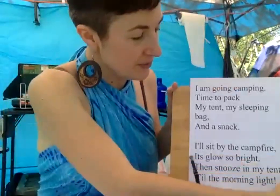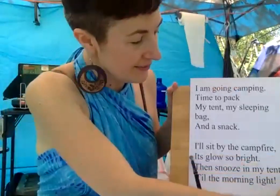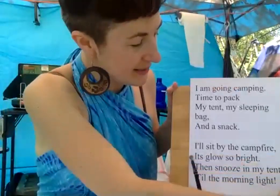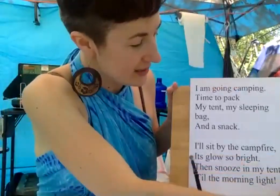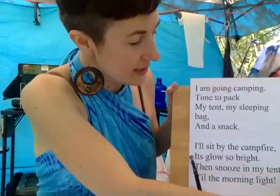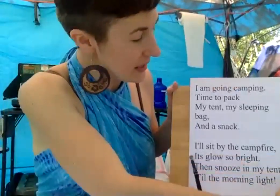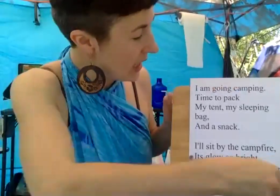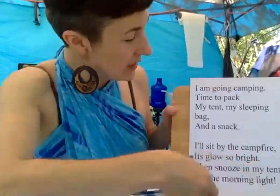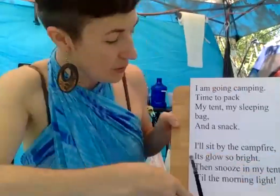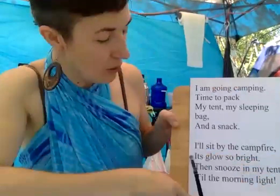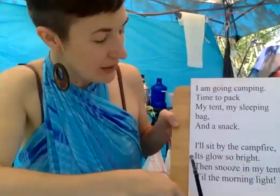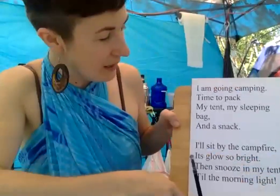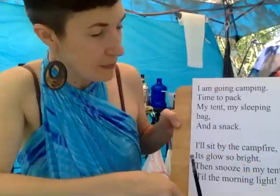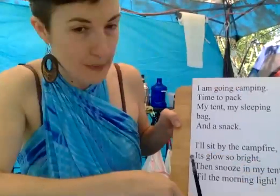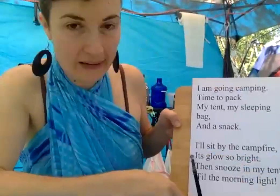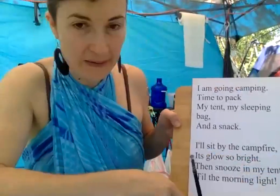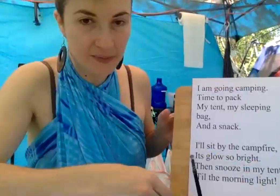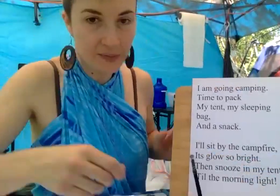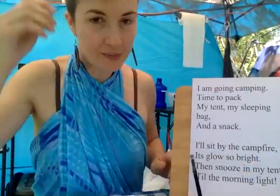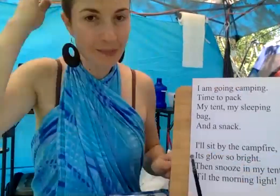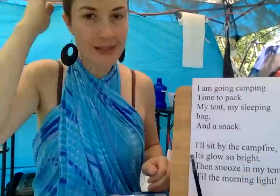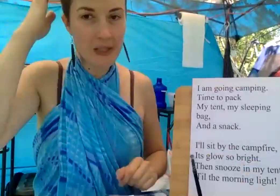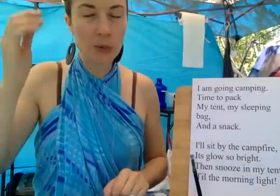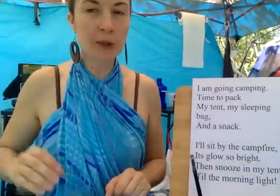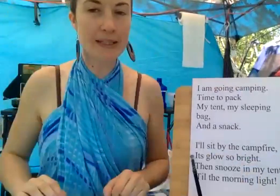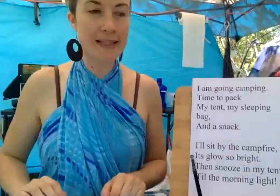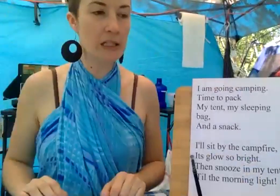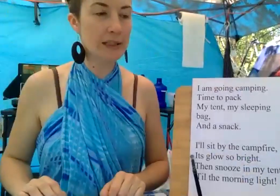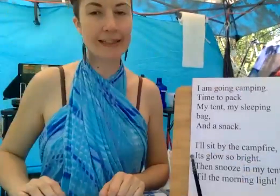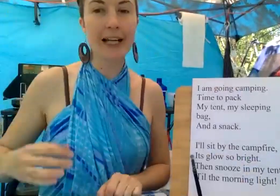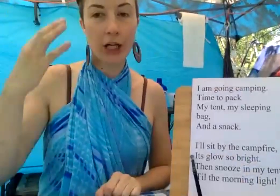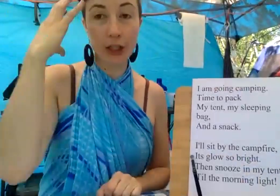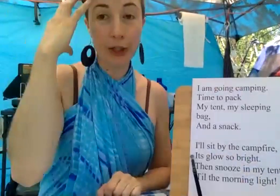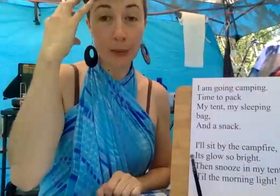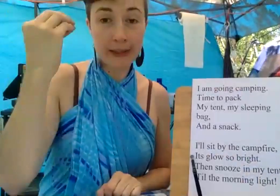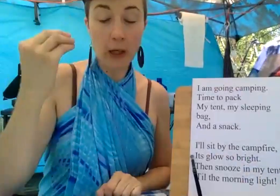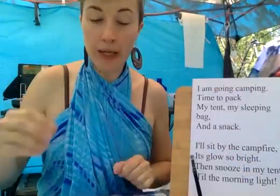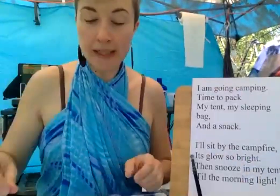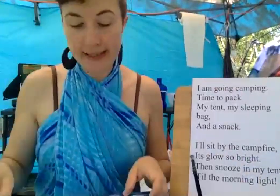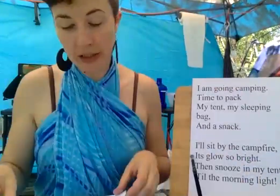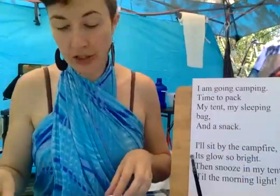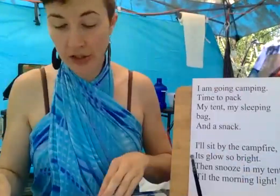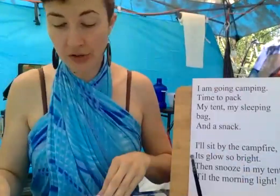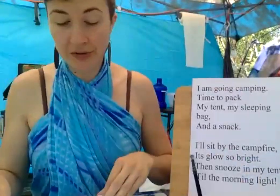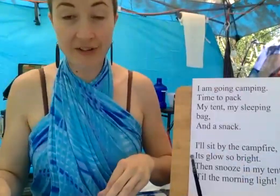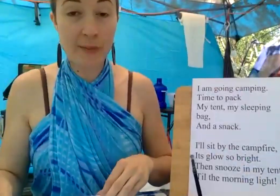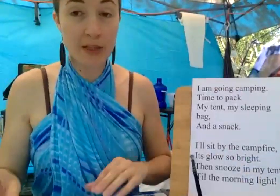So this song is I Am Going Camping. So we're going to song going. Oh, and it's sung to the tune of I'm a Little